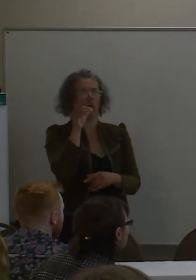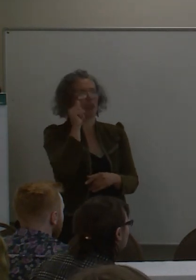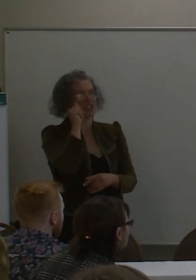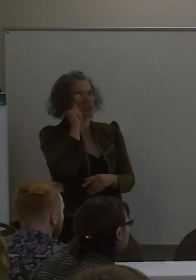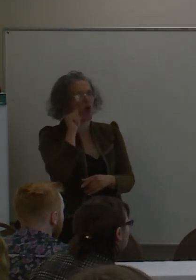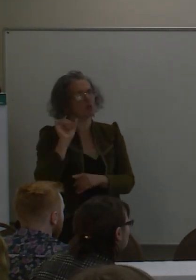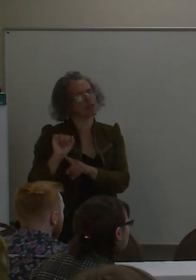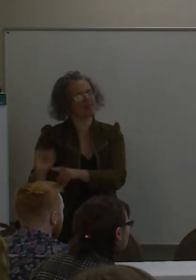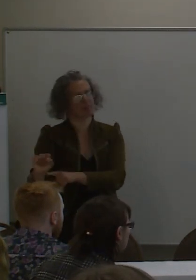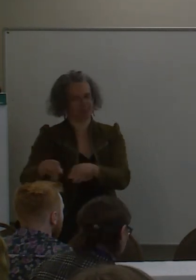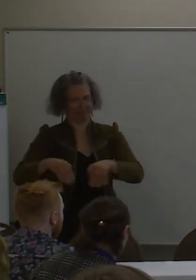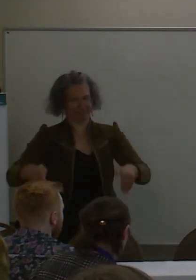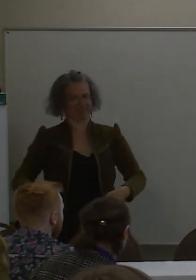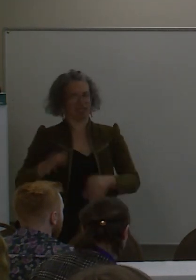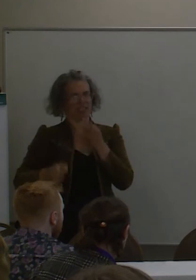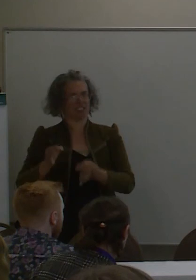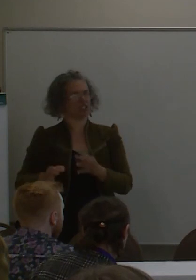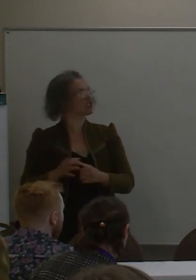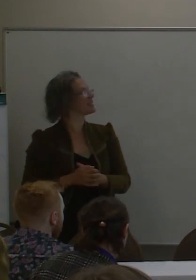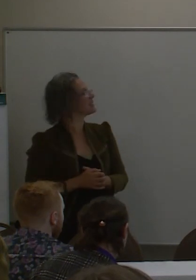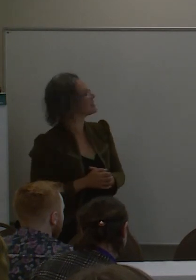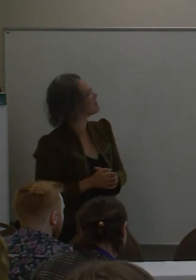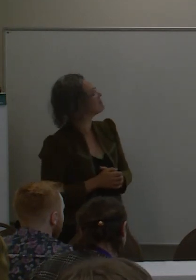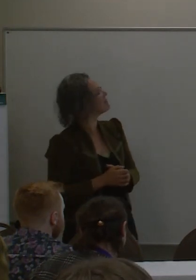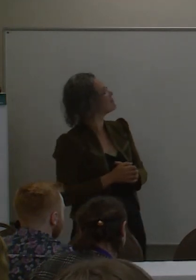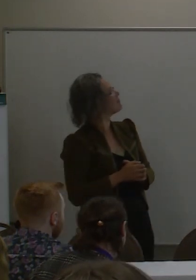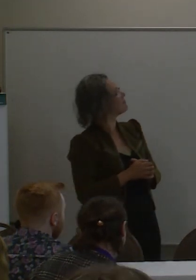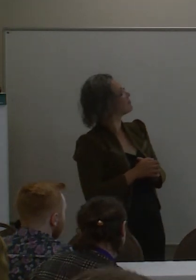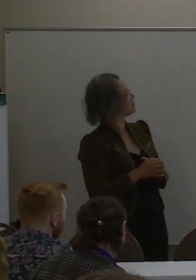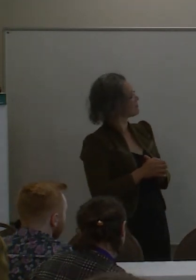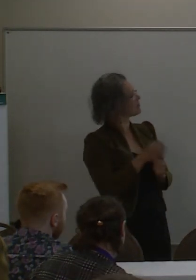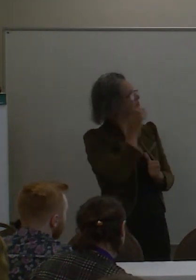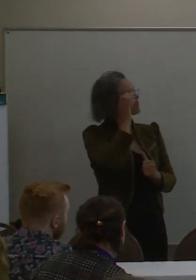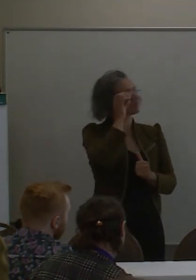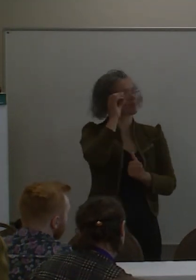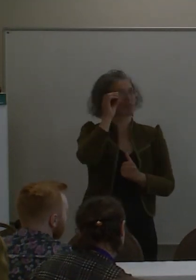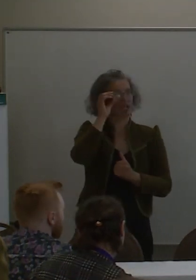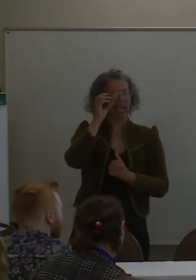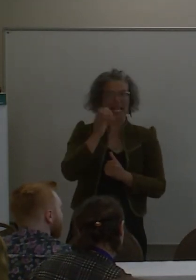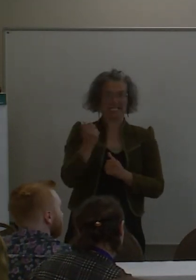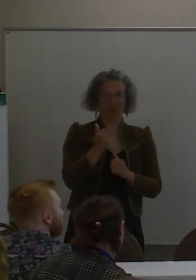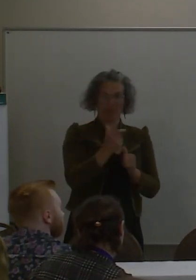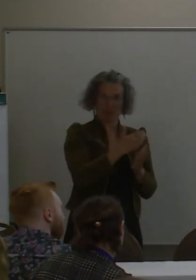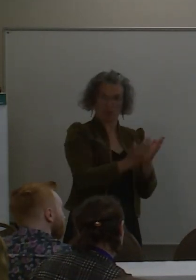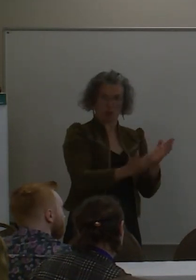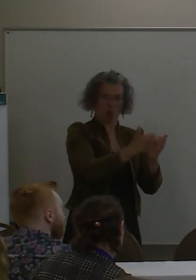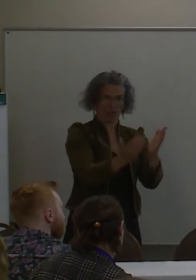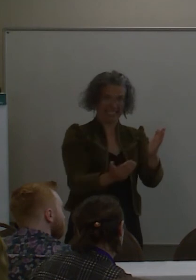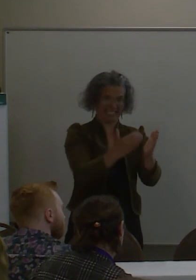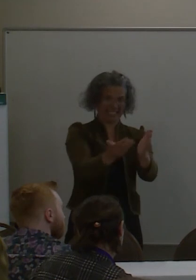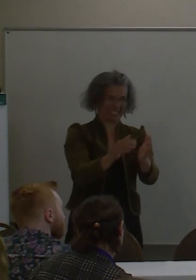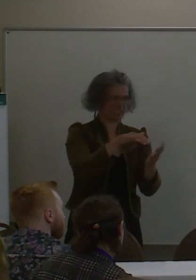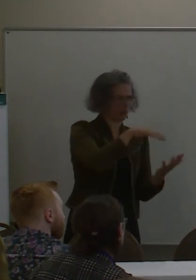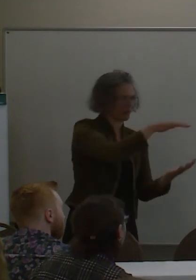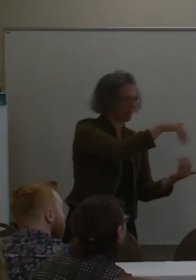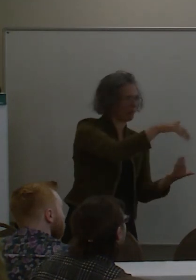decision. Anyways, something else we're doing is we took some of those stories for repackaging and to regenerate interest,